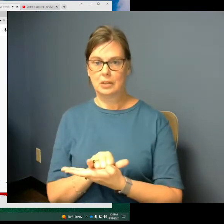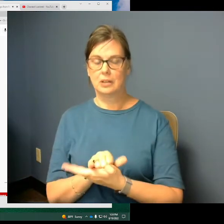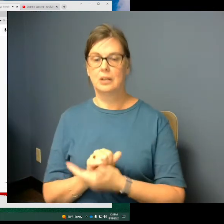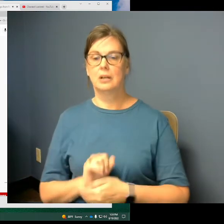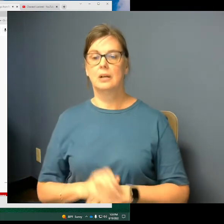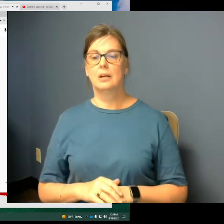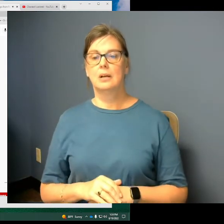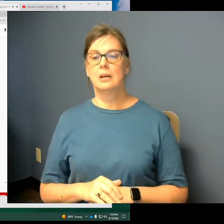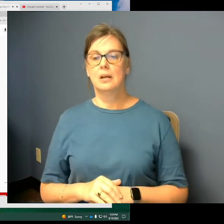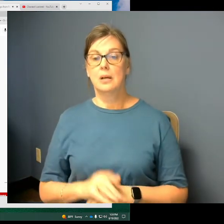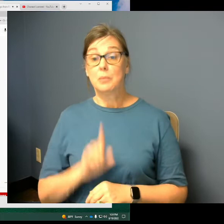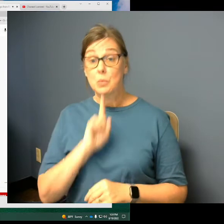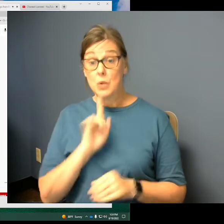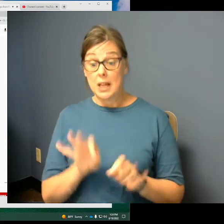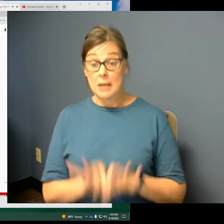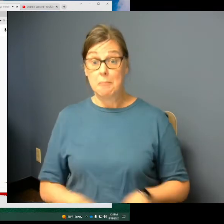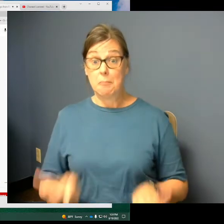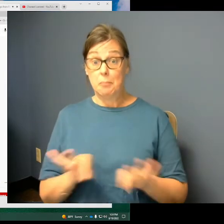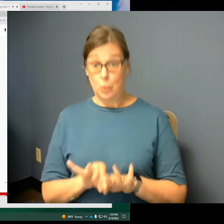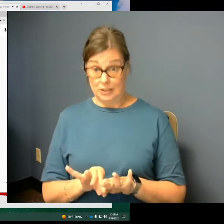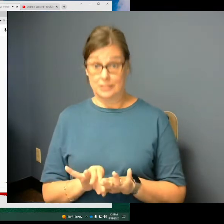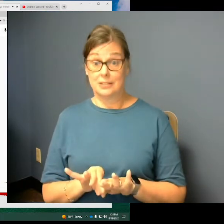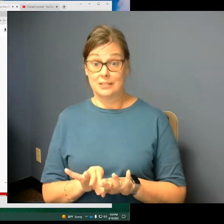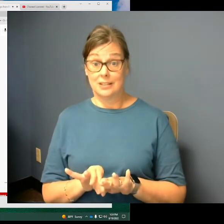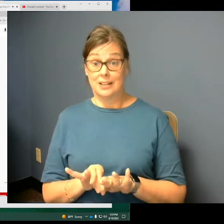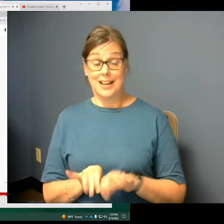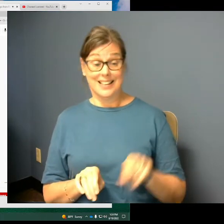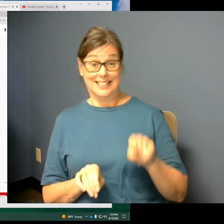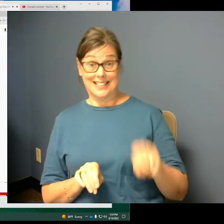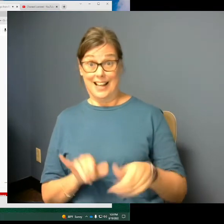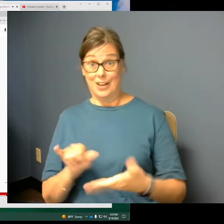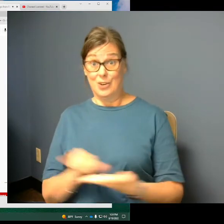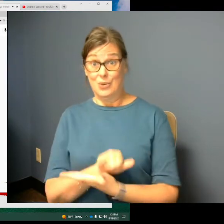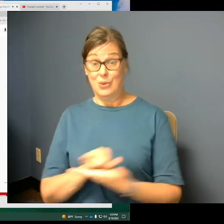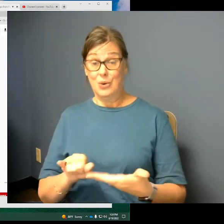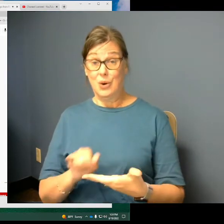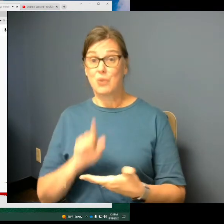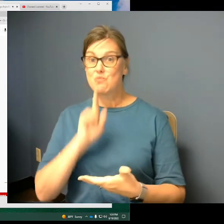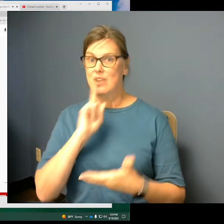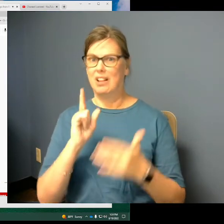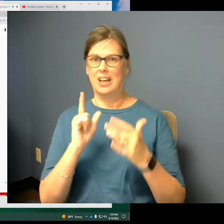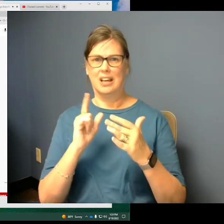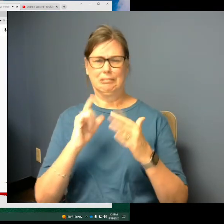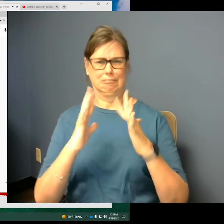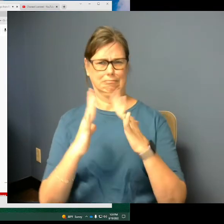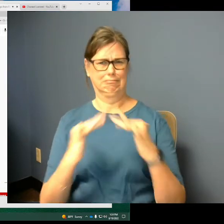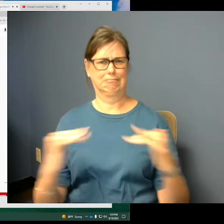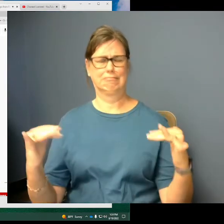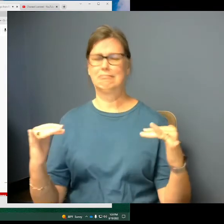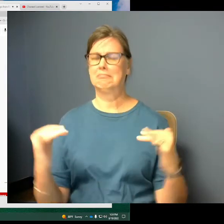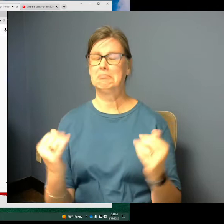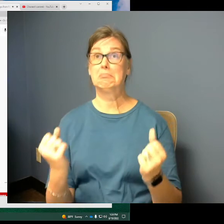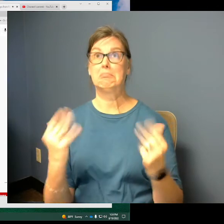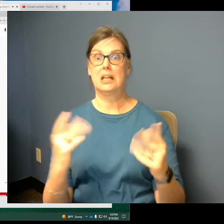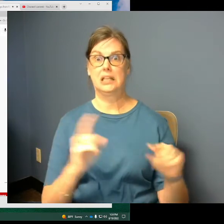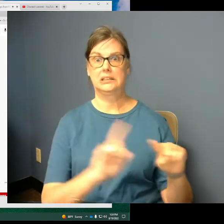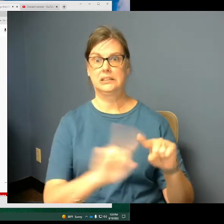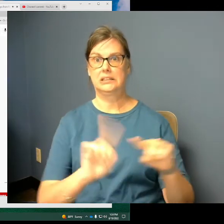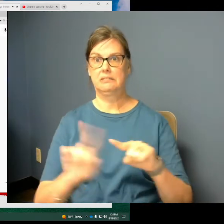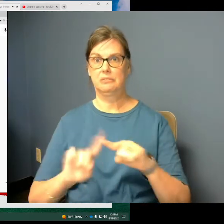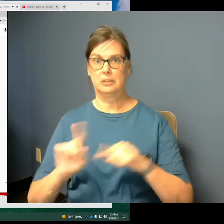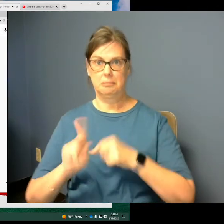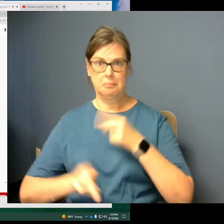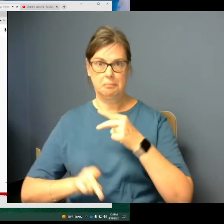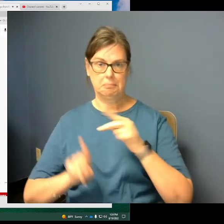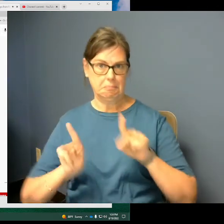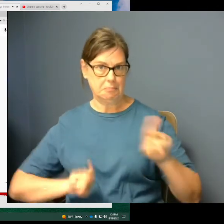colony, New Netherland, now New York, is one of the most diverse colonies at its kind of origination